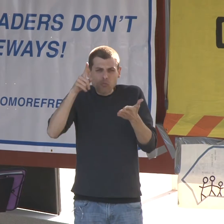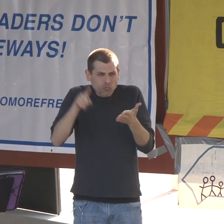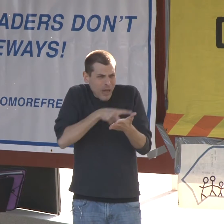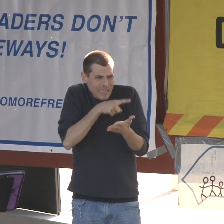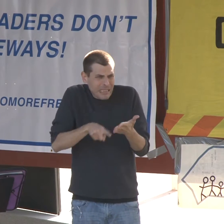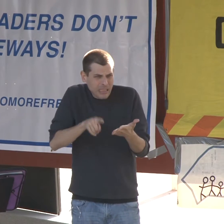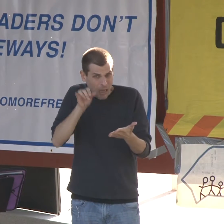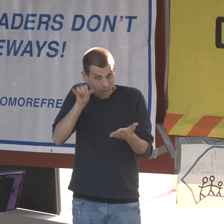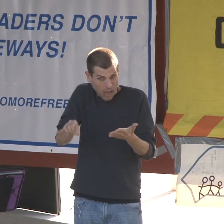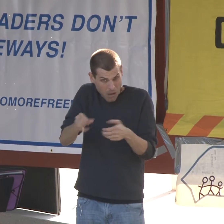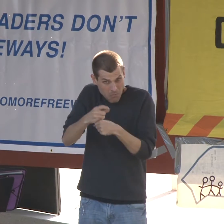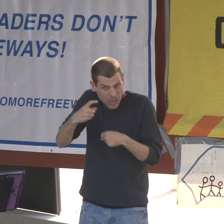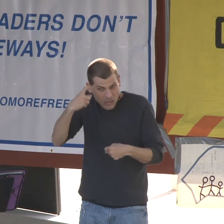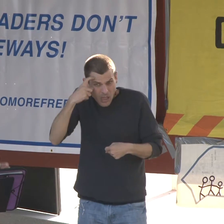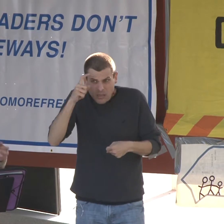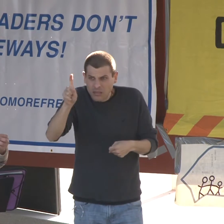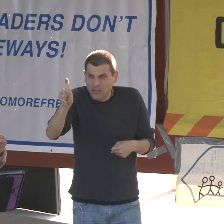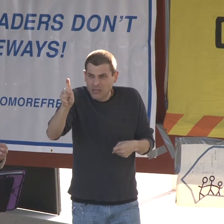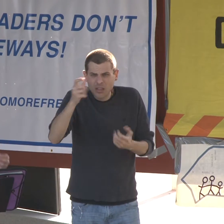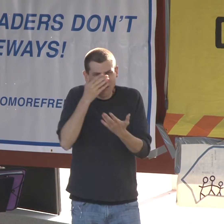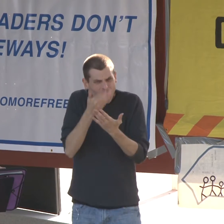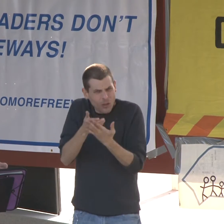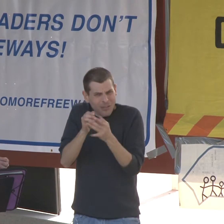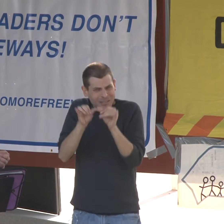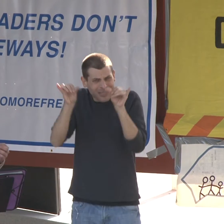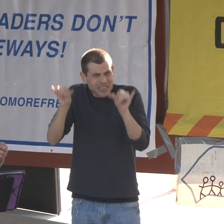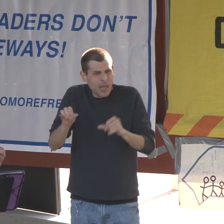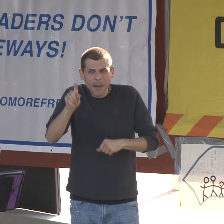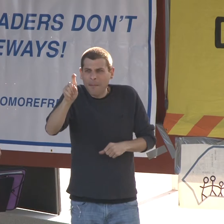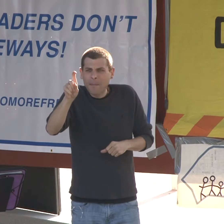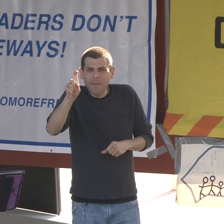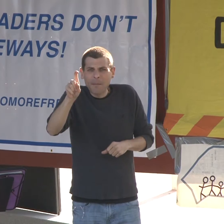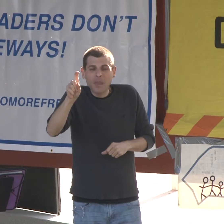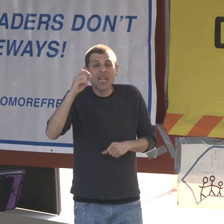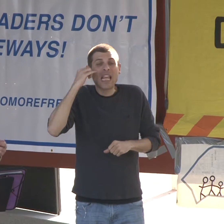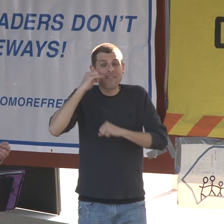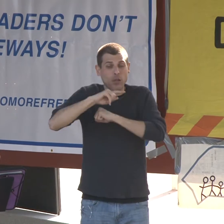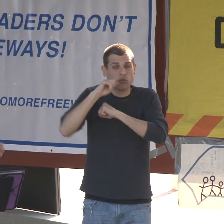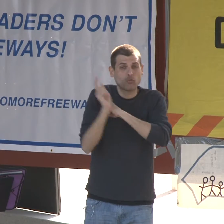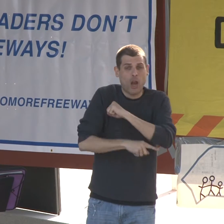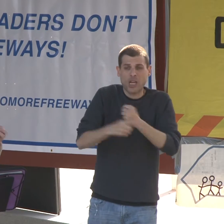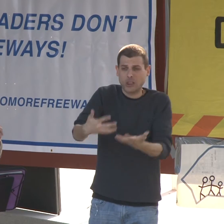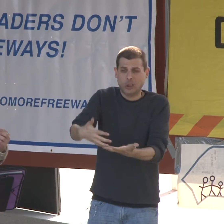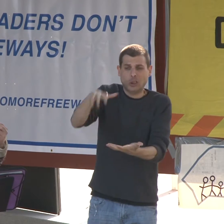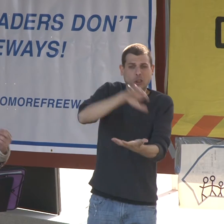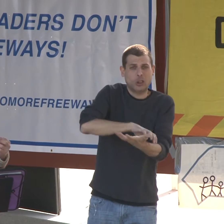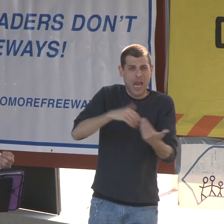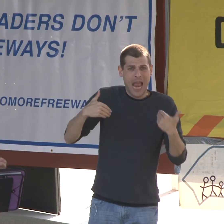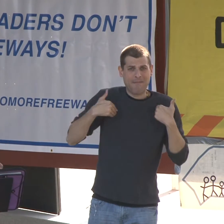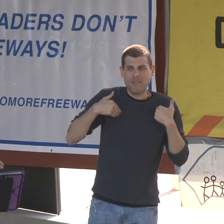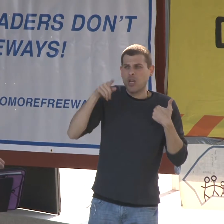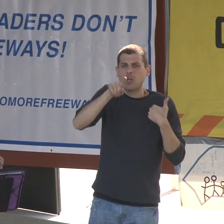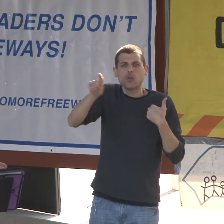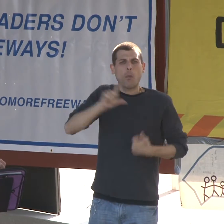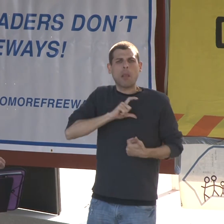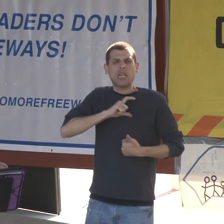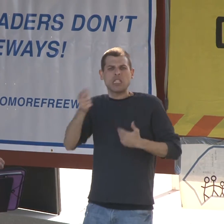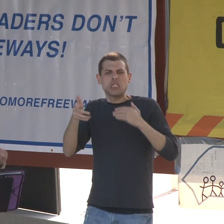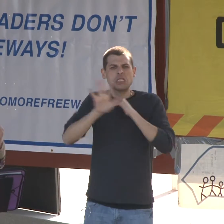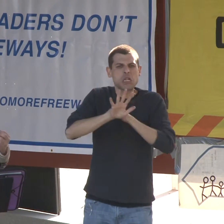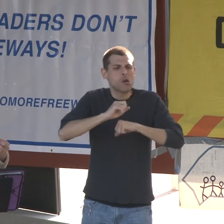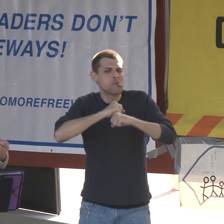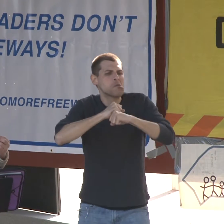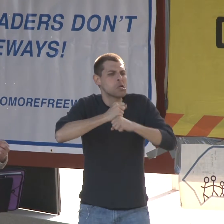rational? Is guarding fresh, clean garbage at gunpoint as people starve together in the third unprecedented ice storm